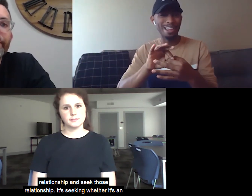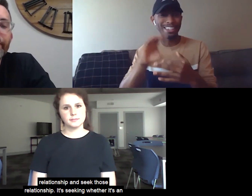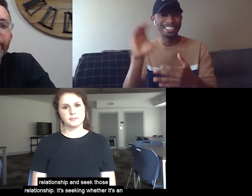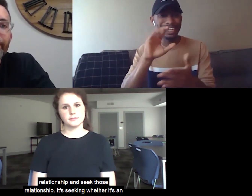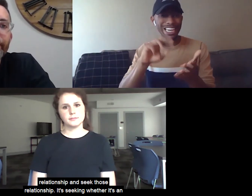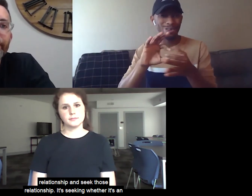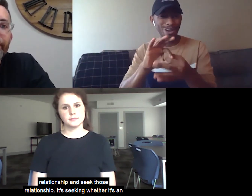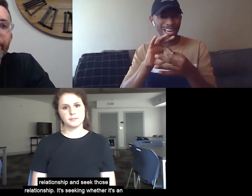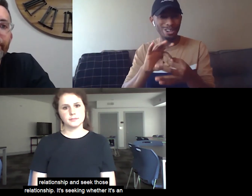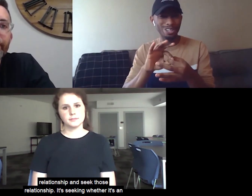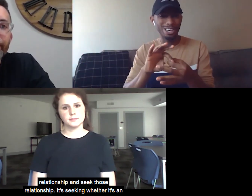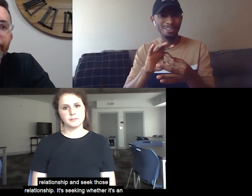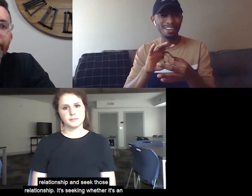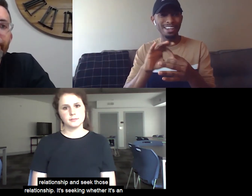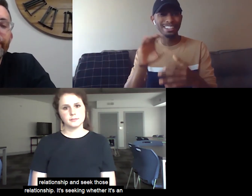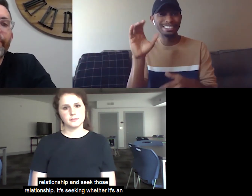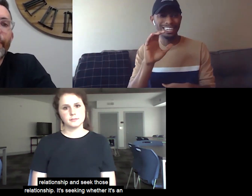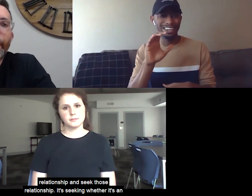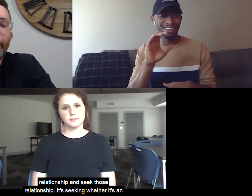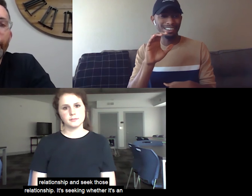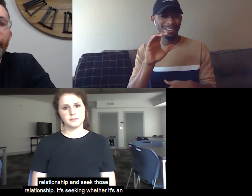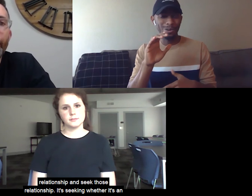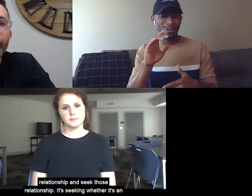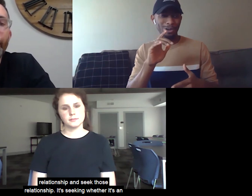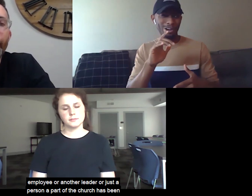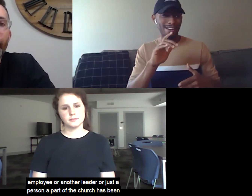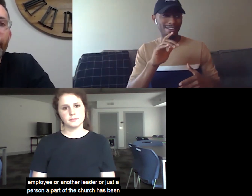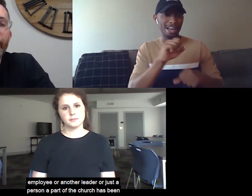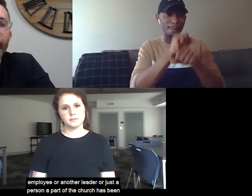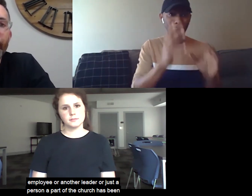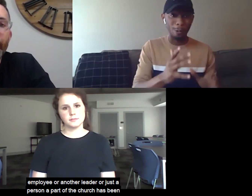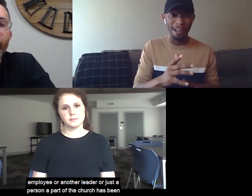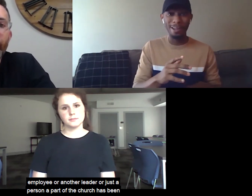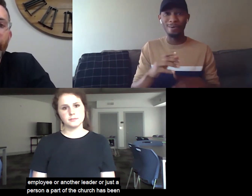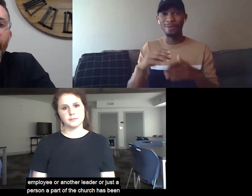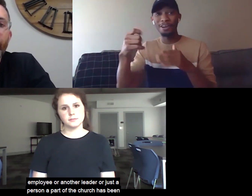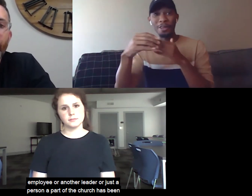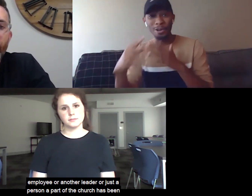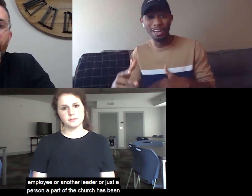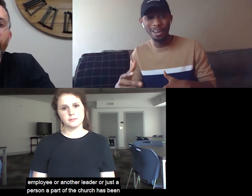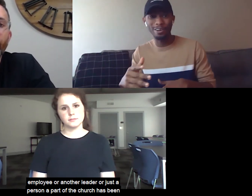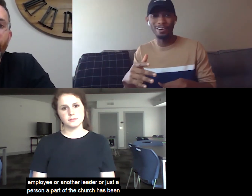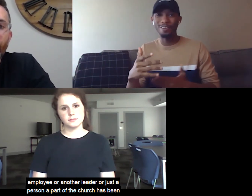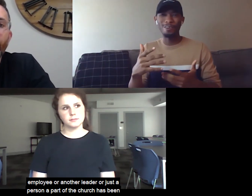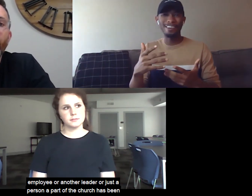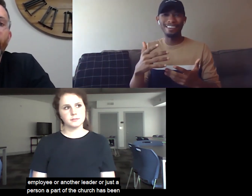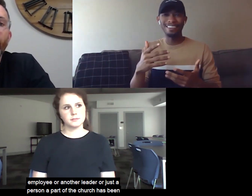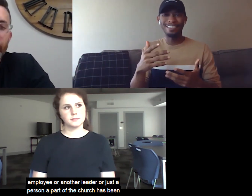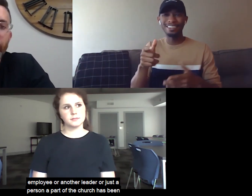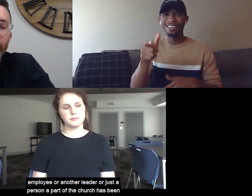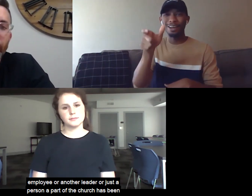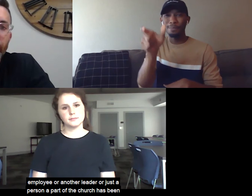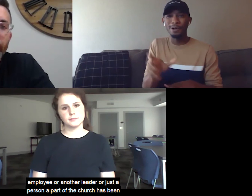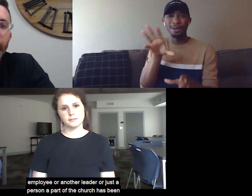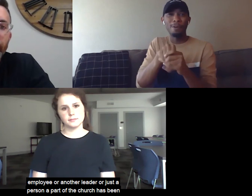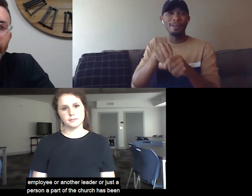relationship and seeking those relationship and seeking, whether it's an employee or another leader or